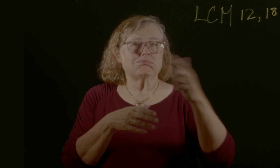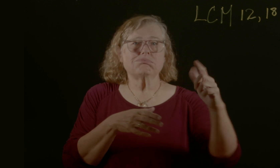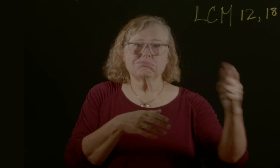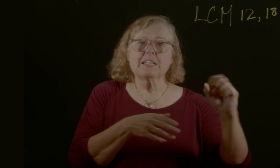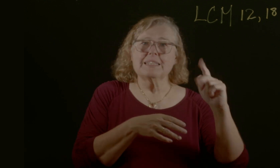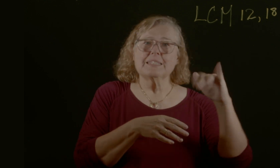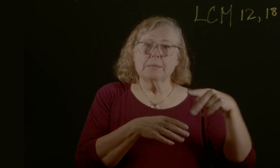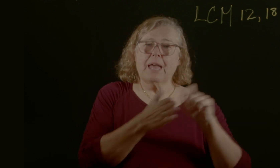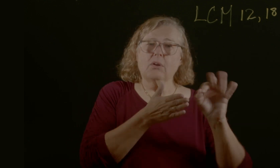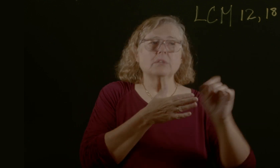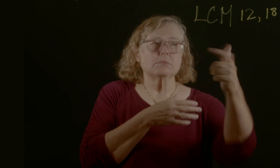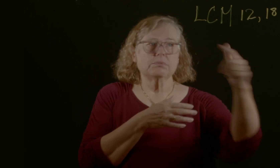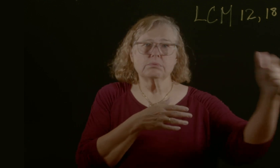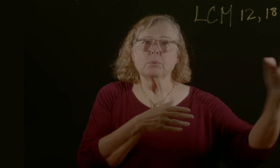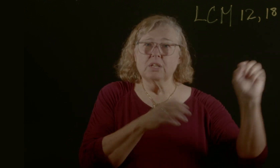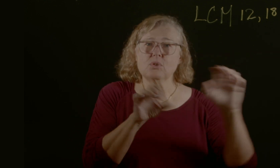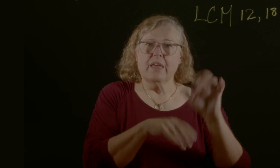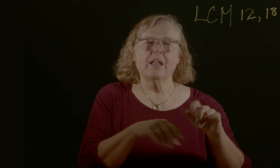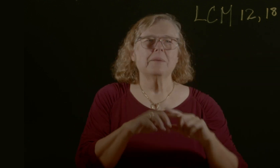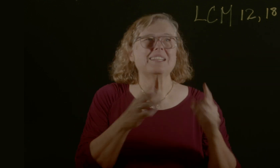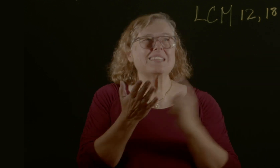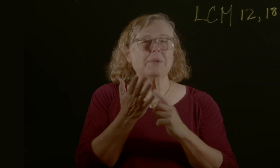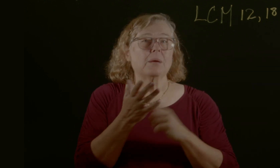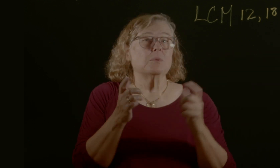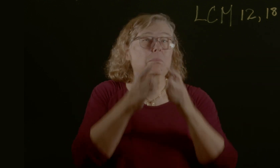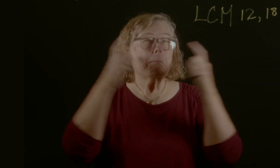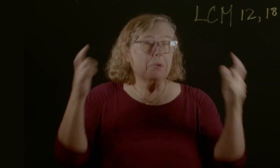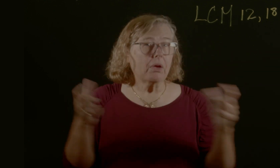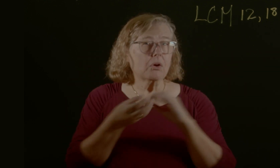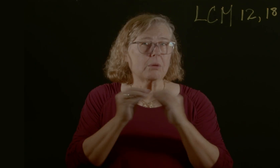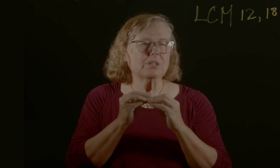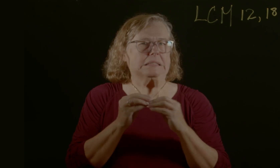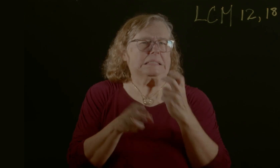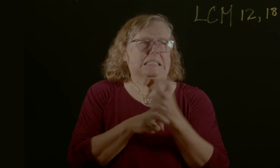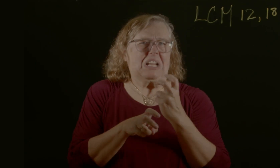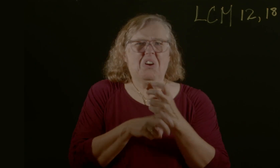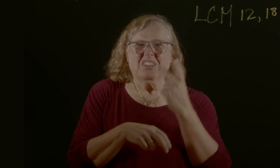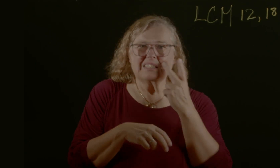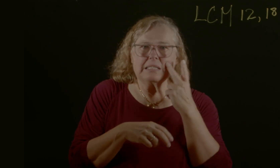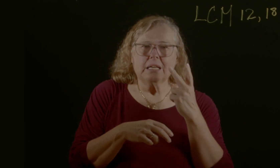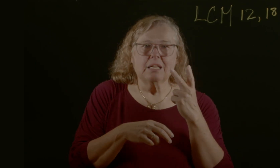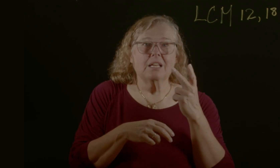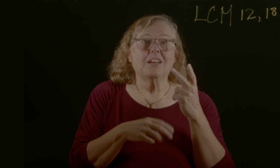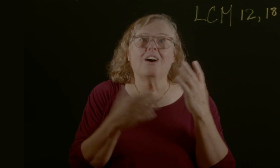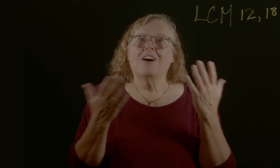So we're going to write the skip counting. We could do that. But sometimes when you have bigger numbers, it gets harder. It gets harder to